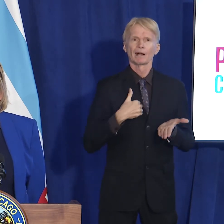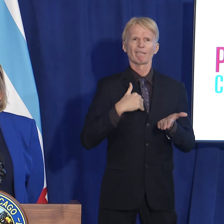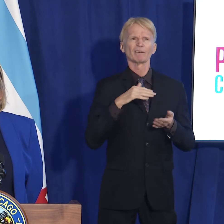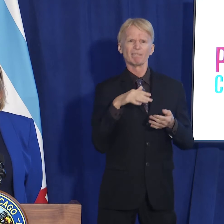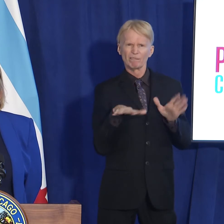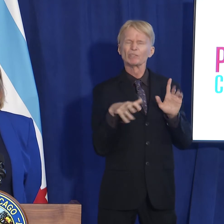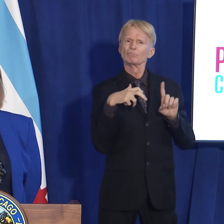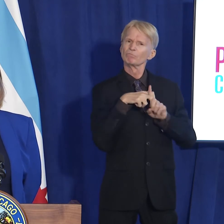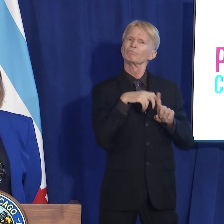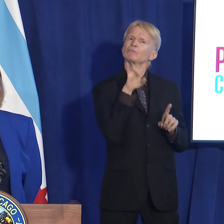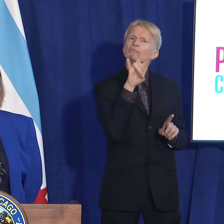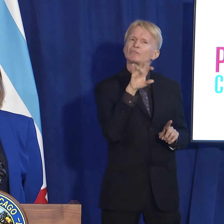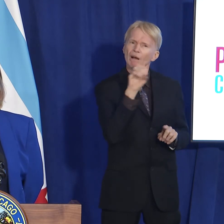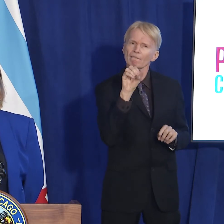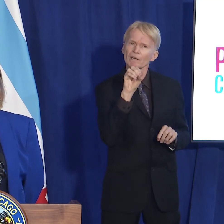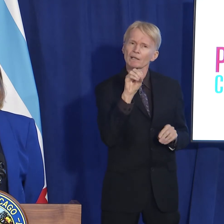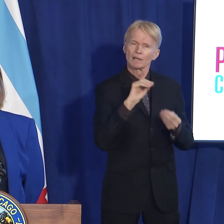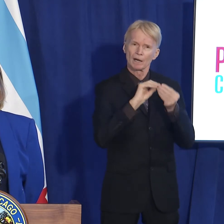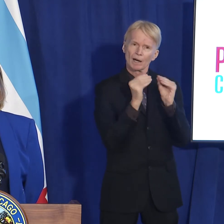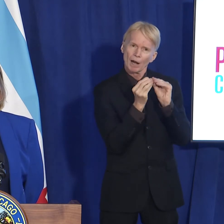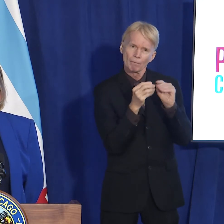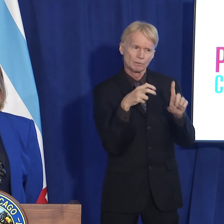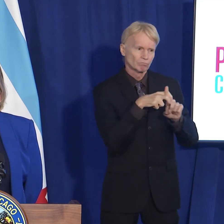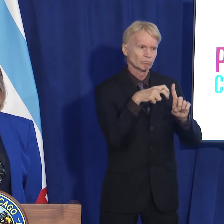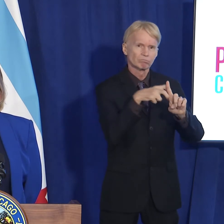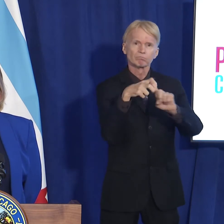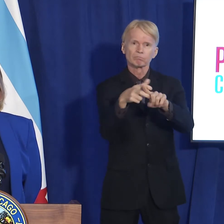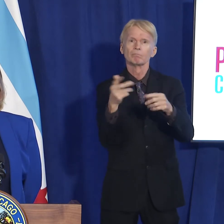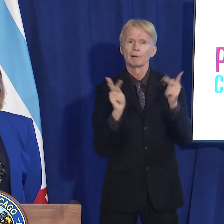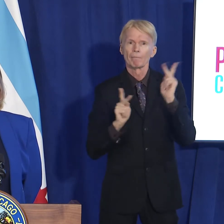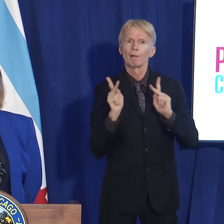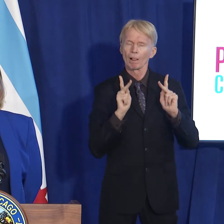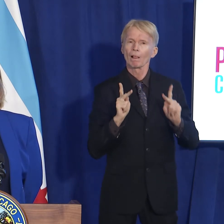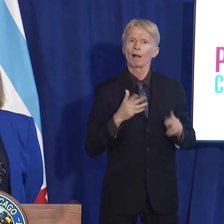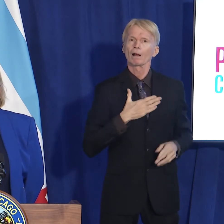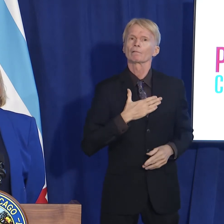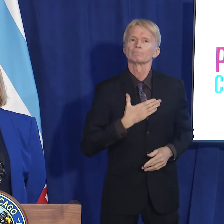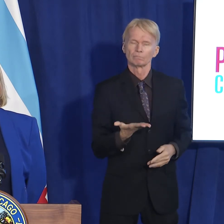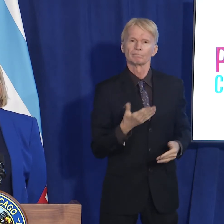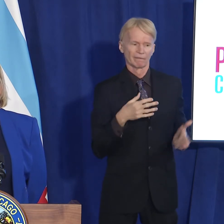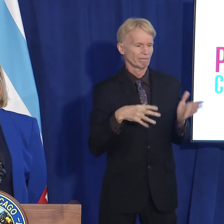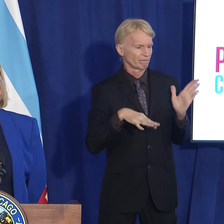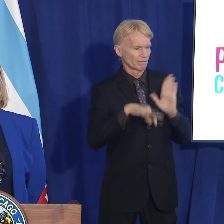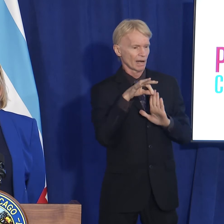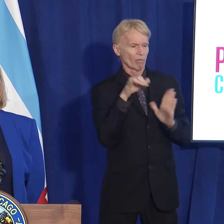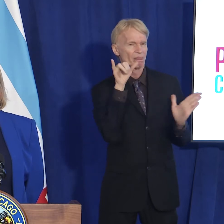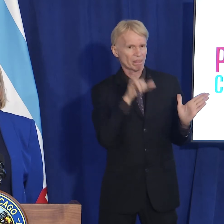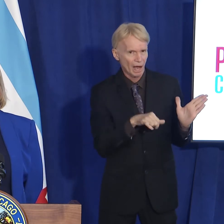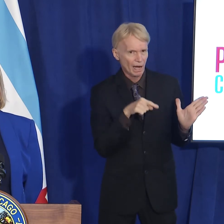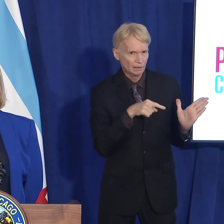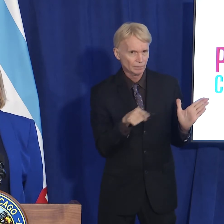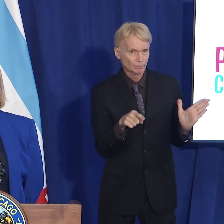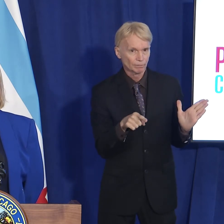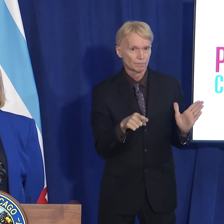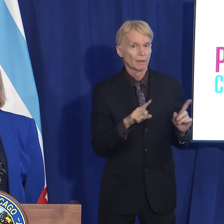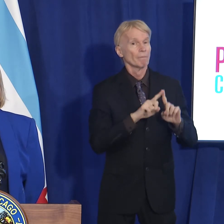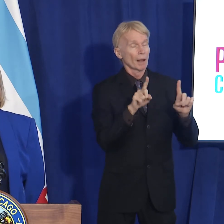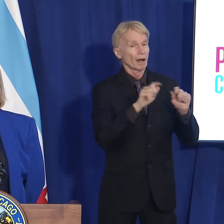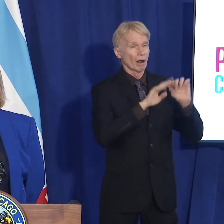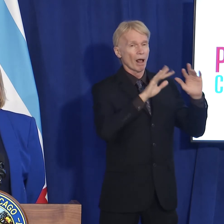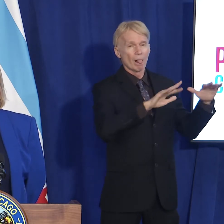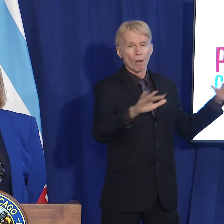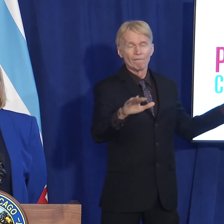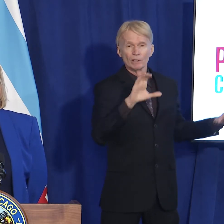cases of that Delta variant detected here already. And those are all over the city where we